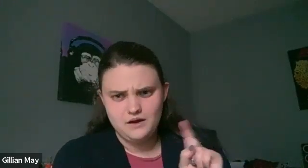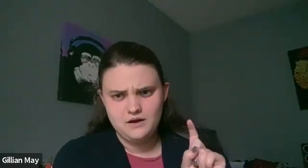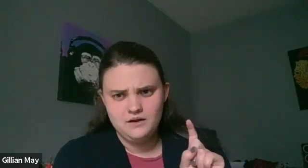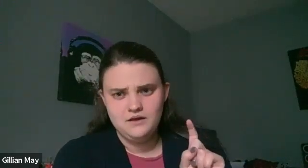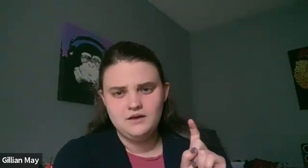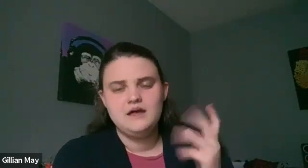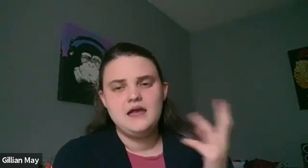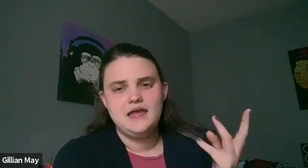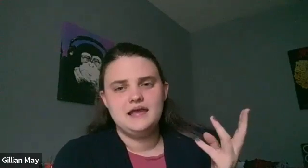where.